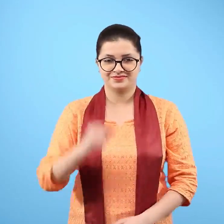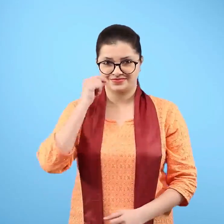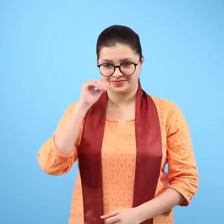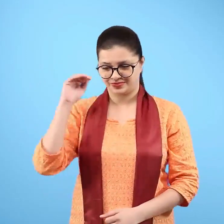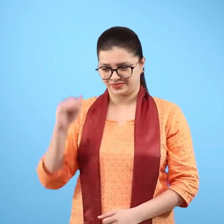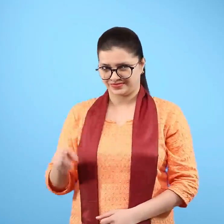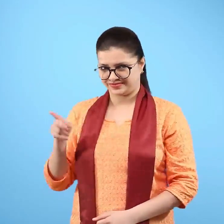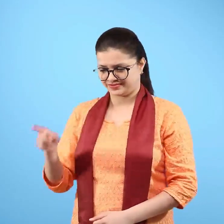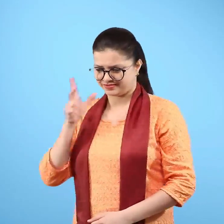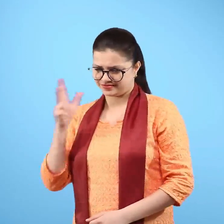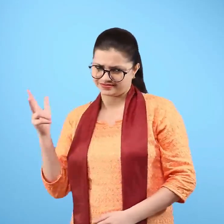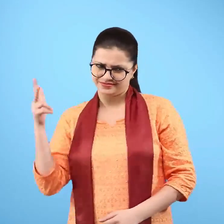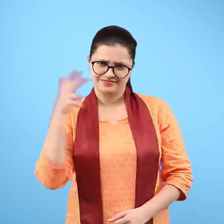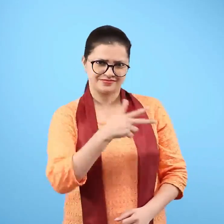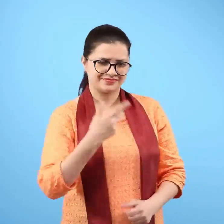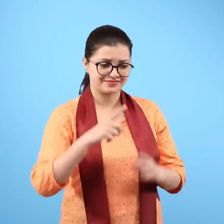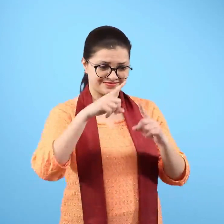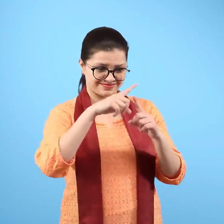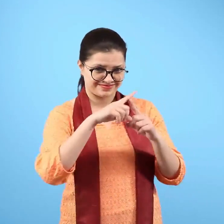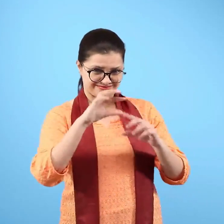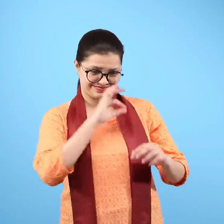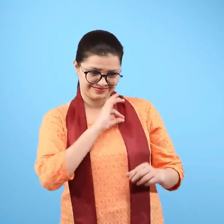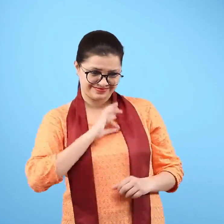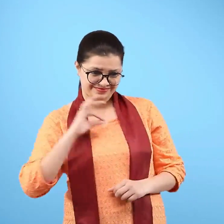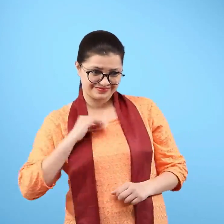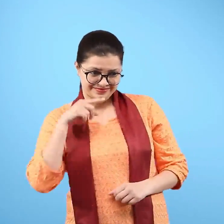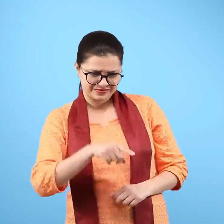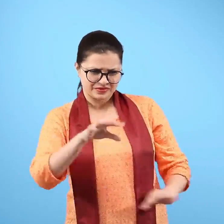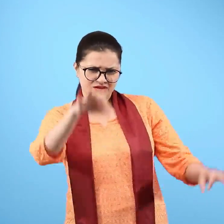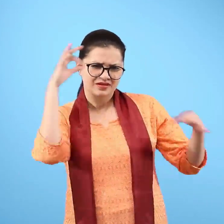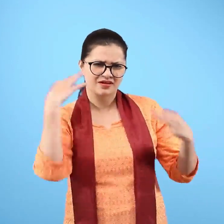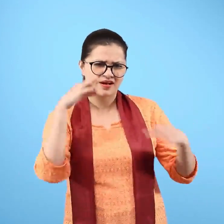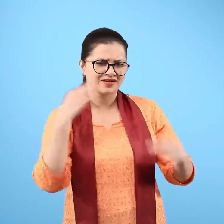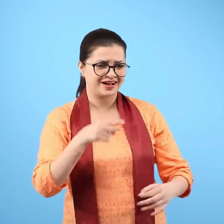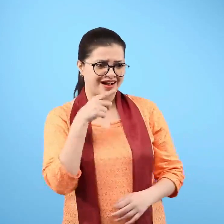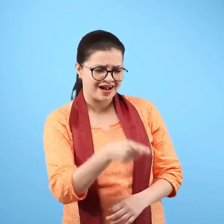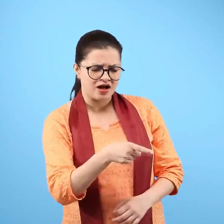A boy is telling us, I liked the Tripura dance.